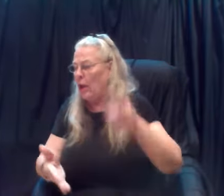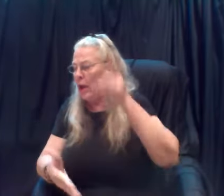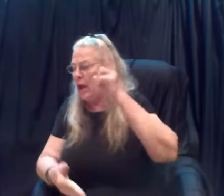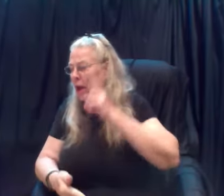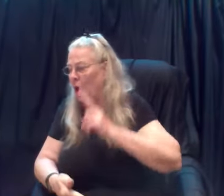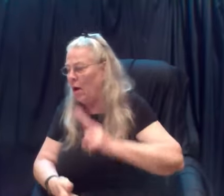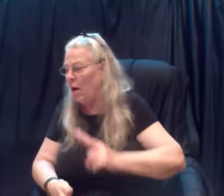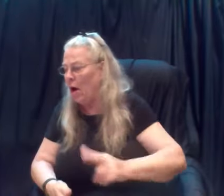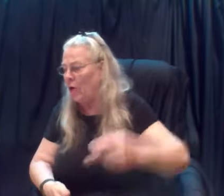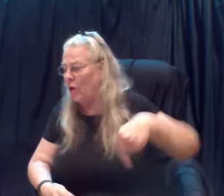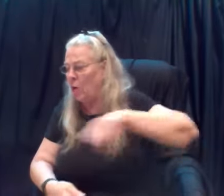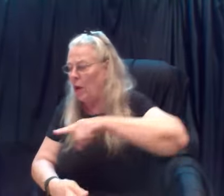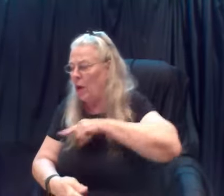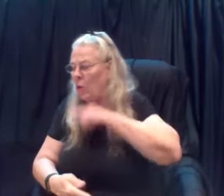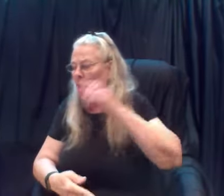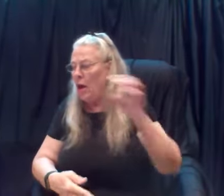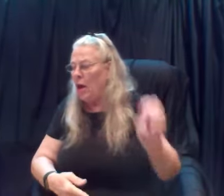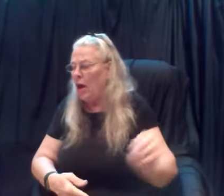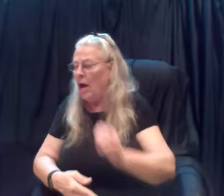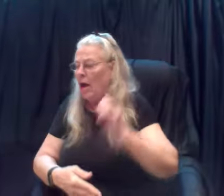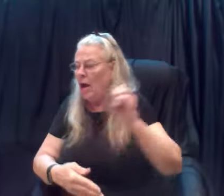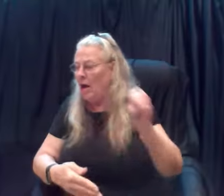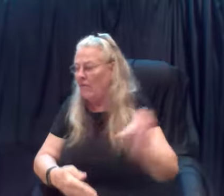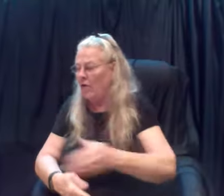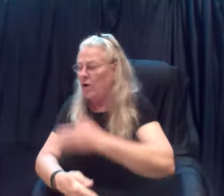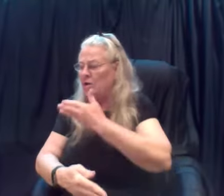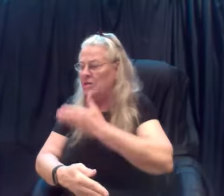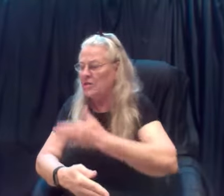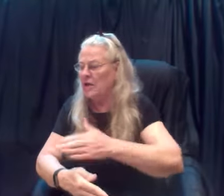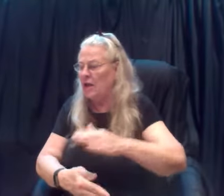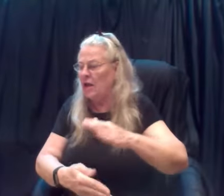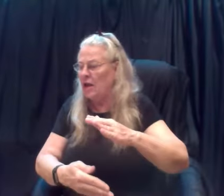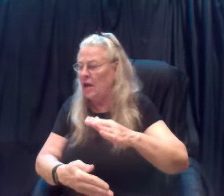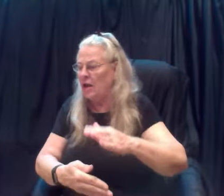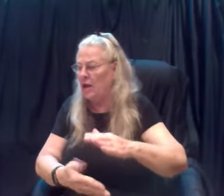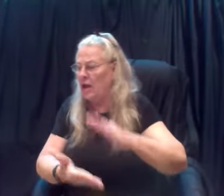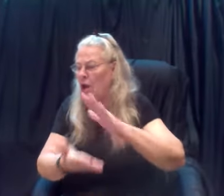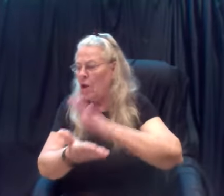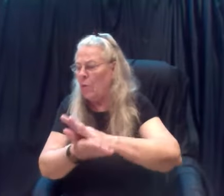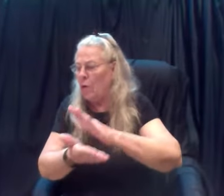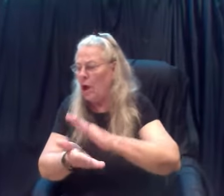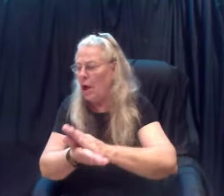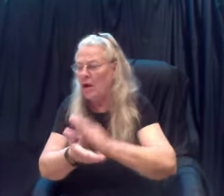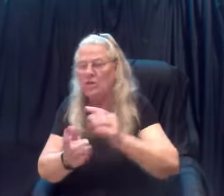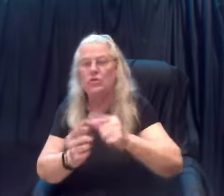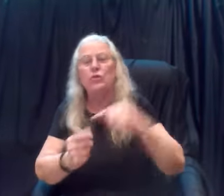Glory, honor we will ever sing, praise to